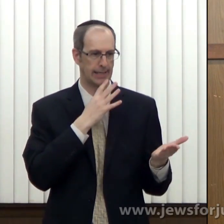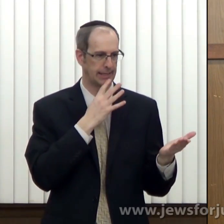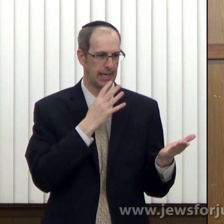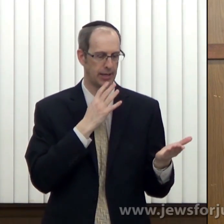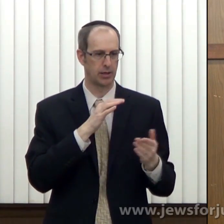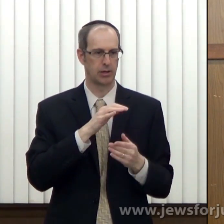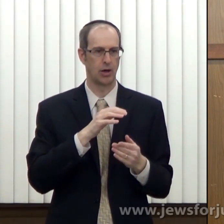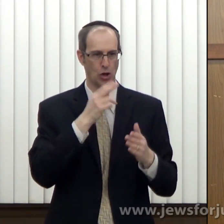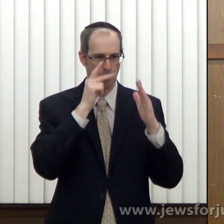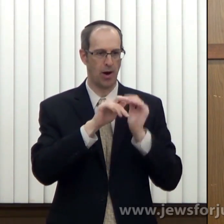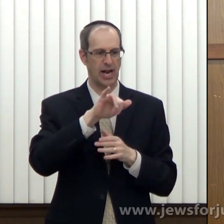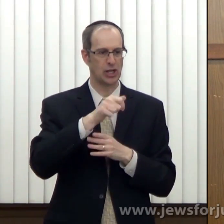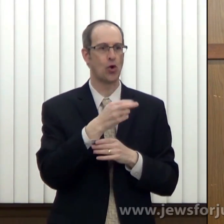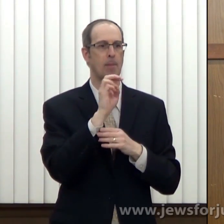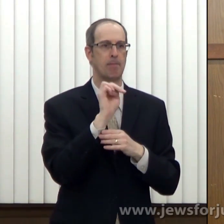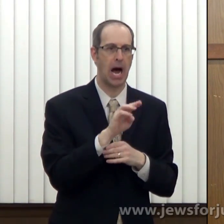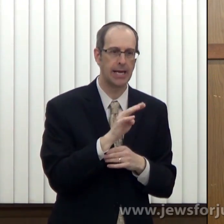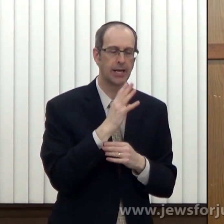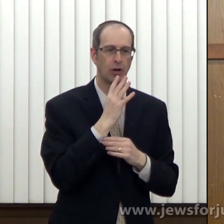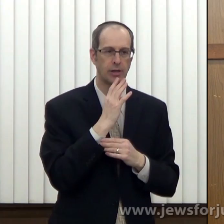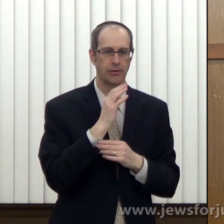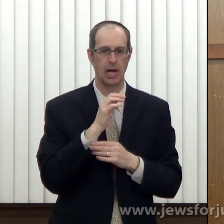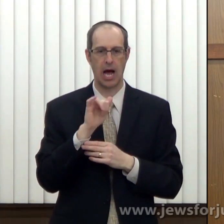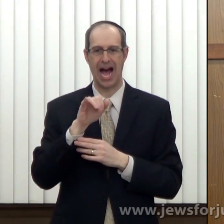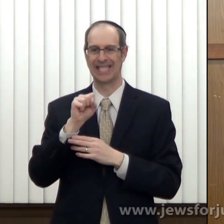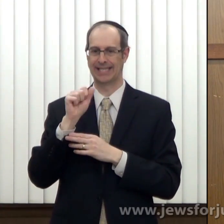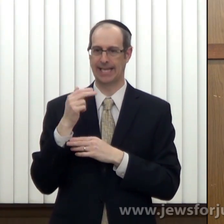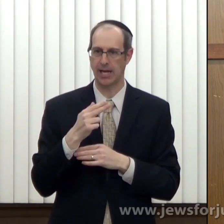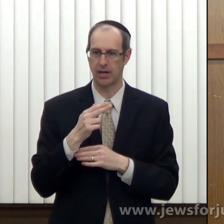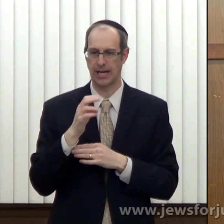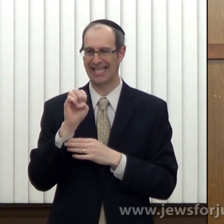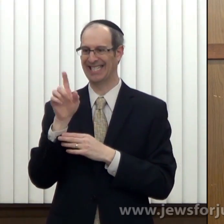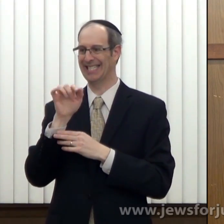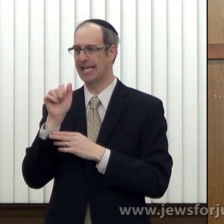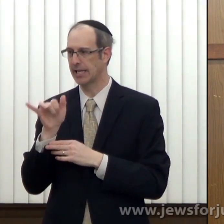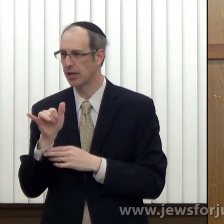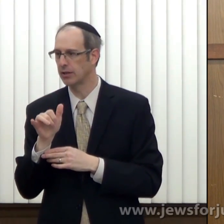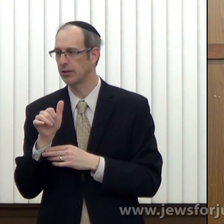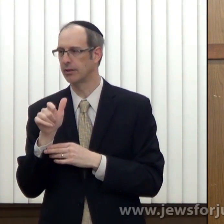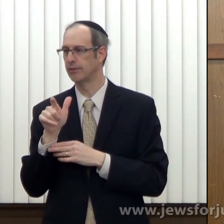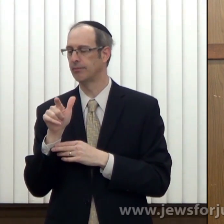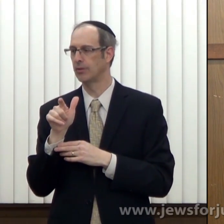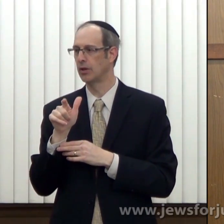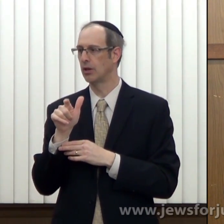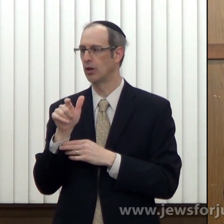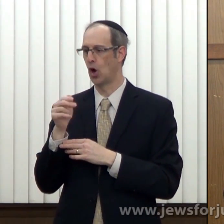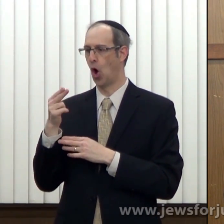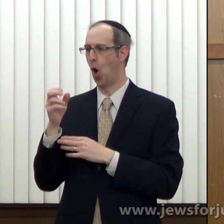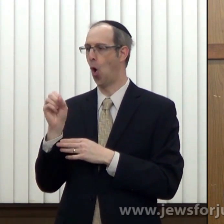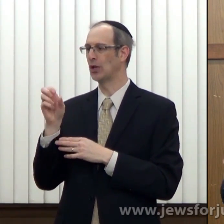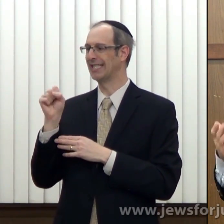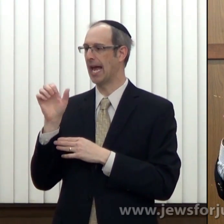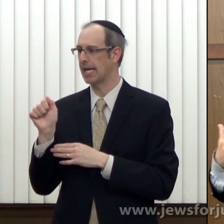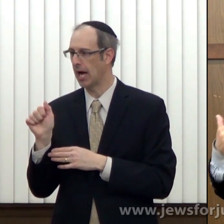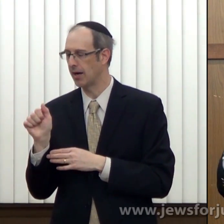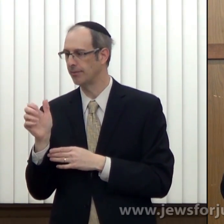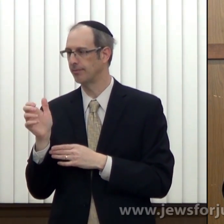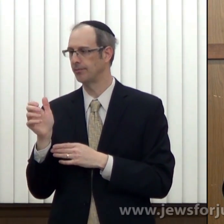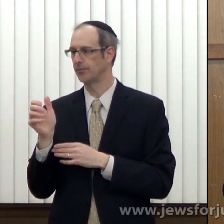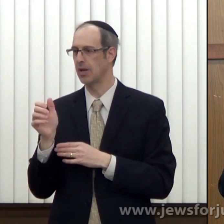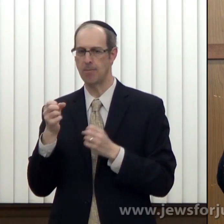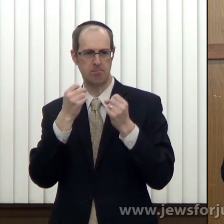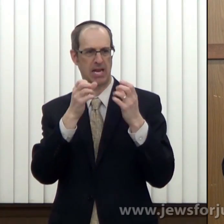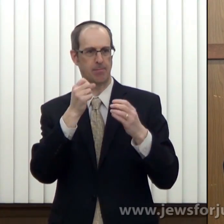Jeremiah speaks about it. Isaiah speaks about it. Ezekiel speaks about it. Hosea speaks about it. Many of